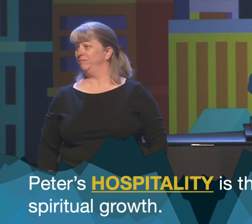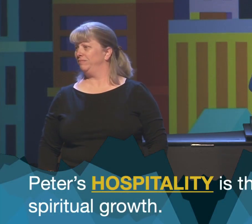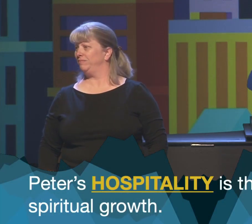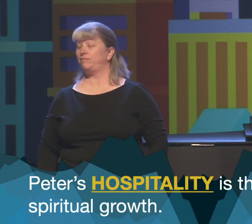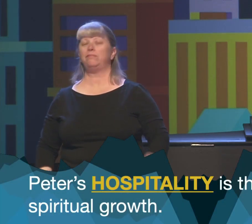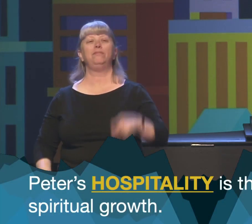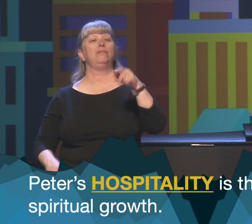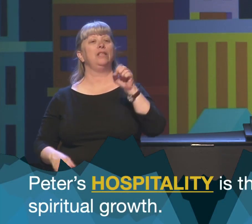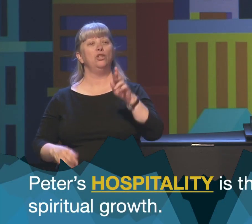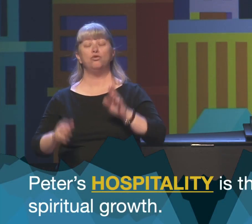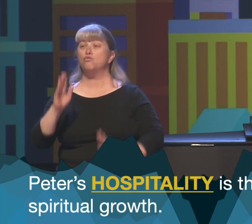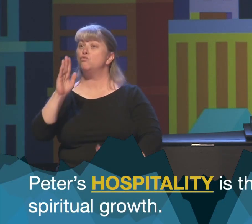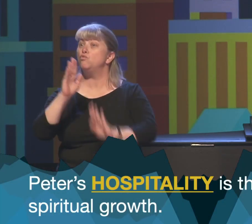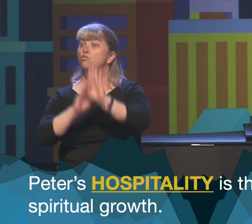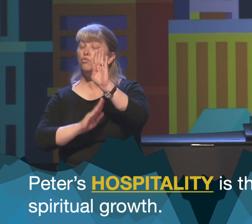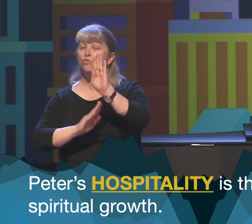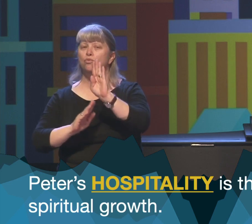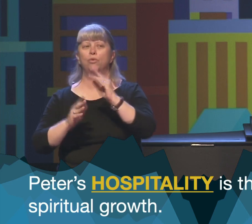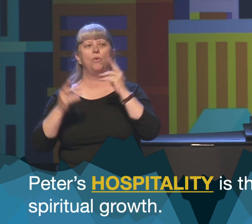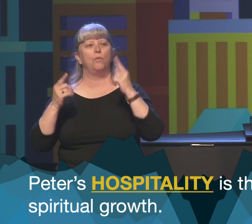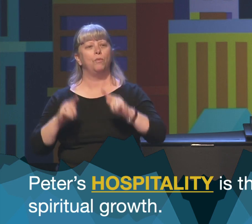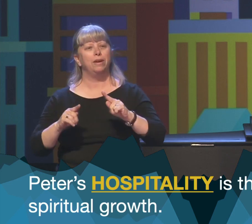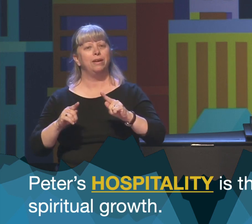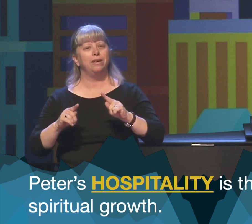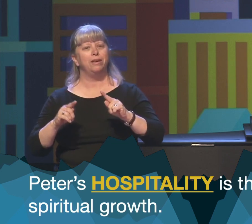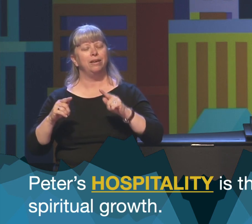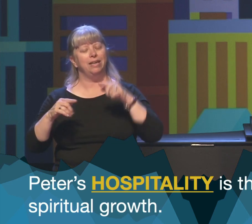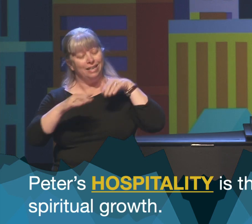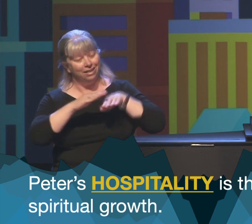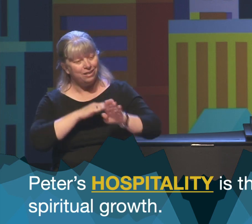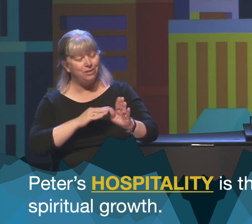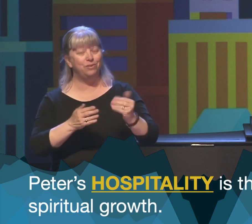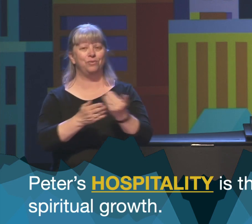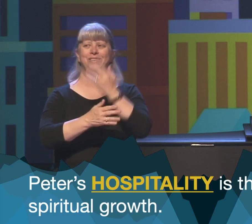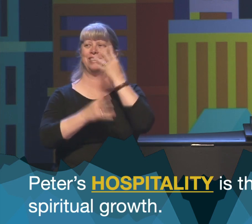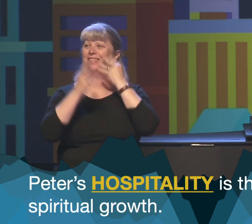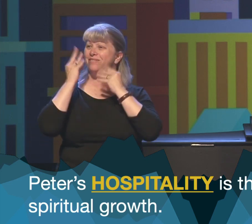Right? Peter grew when he stepped into something new.